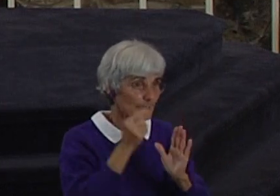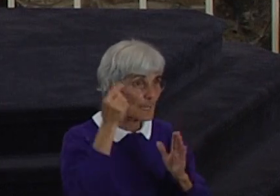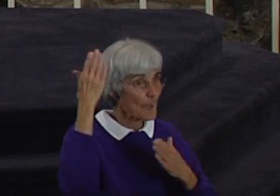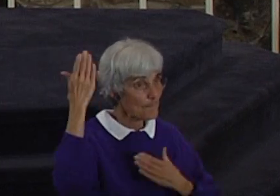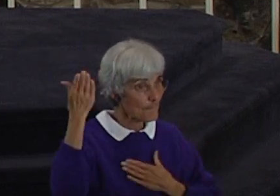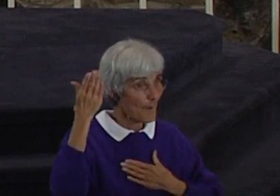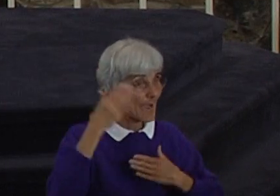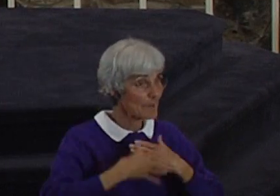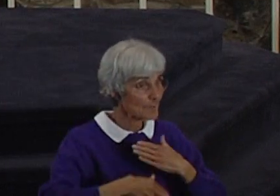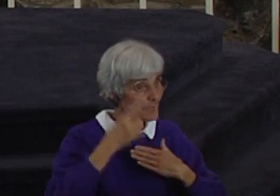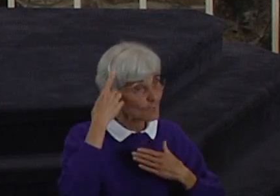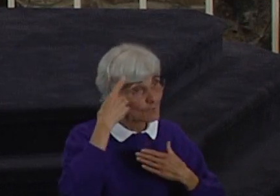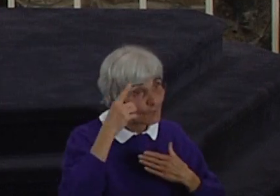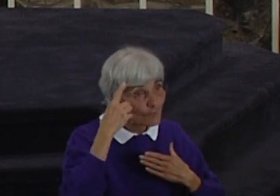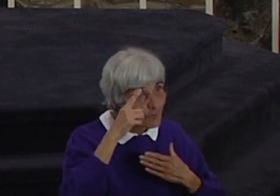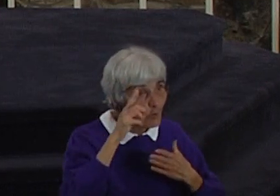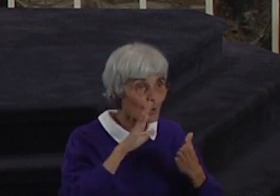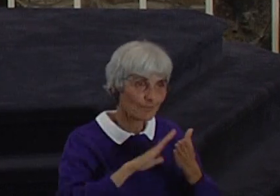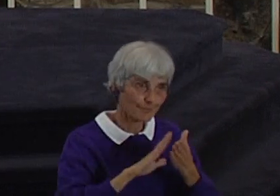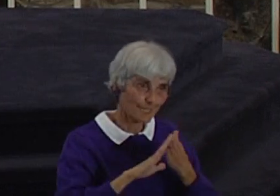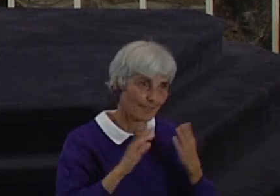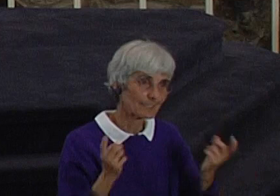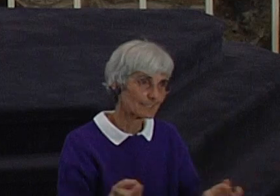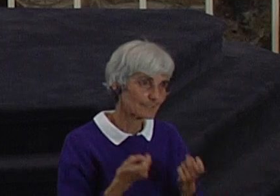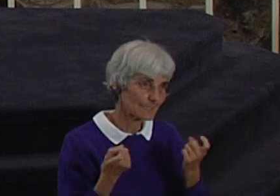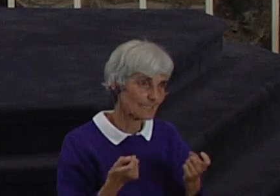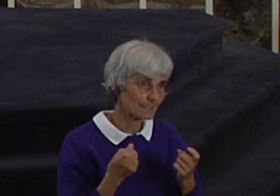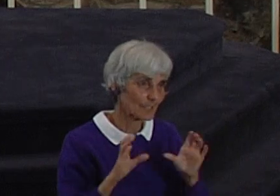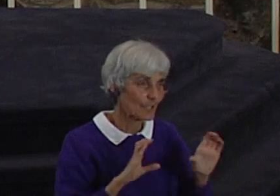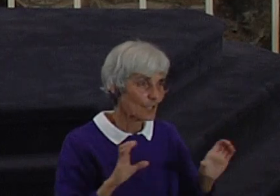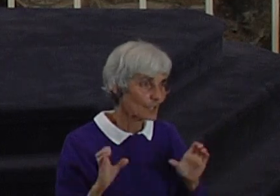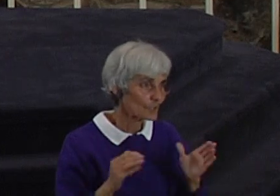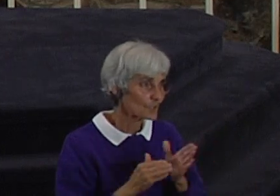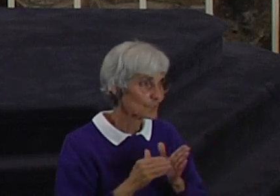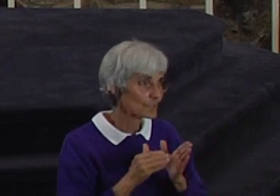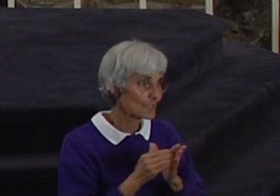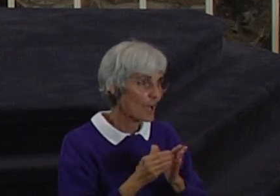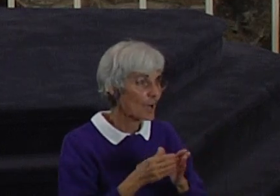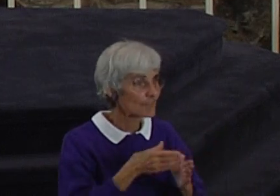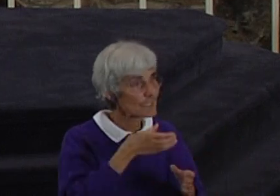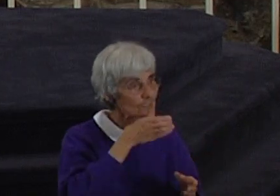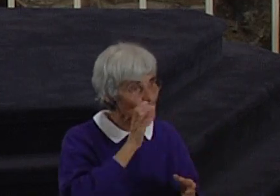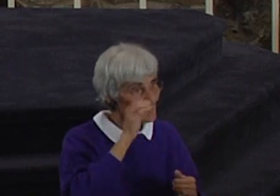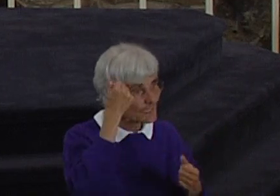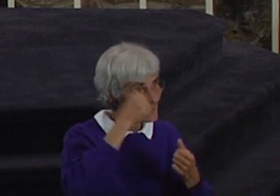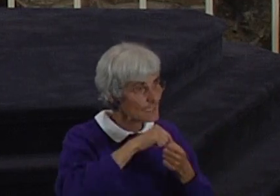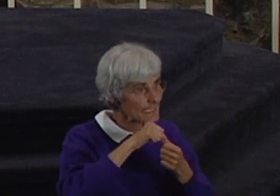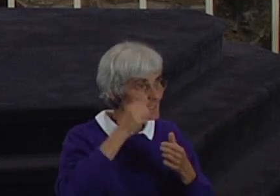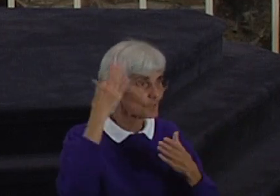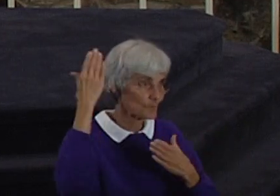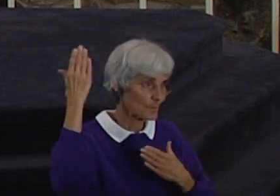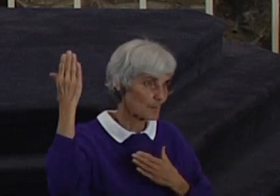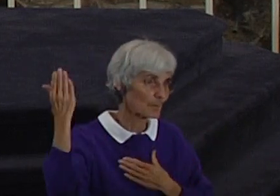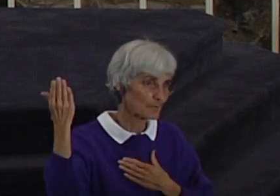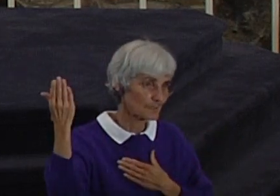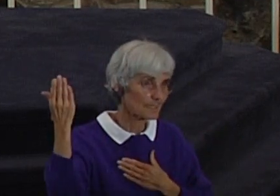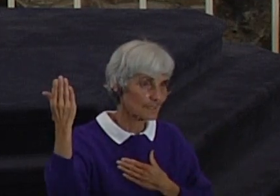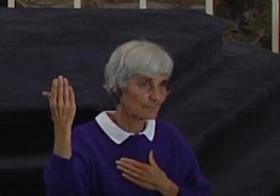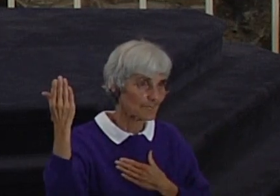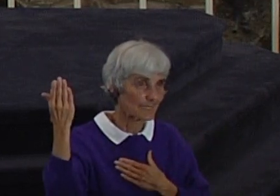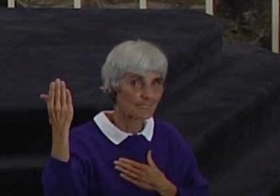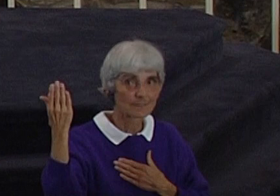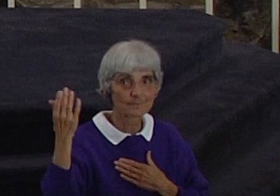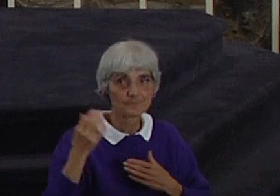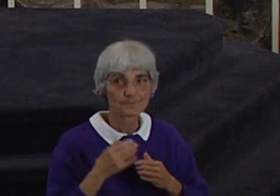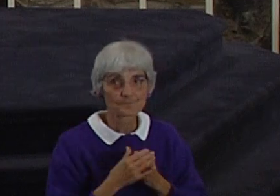in my blood, which is shed for you for the forgiveness of sins. This do as often as you drink it in remembrance